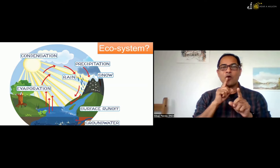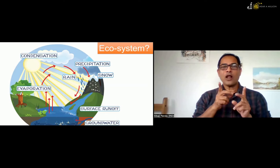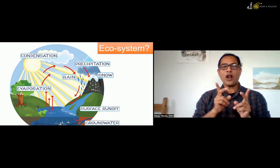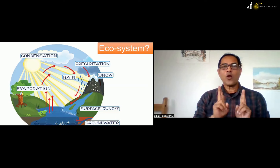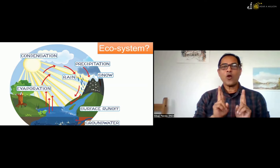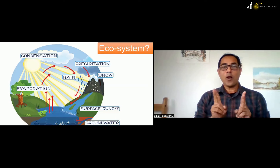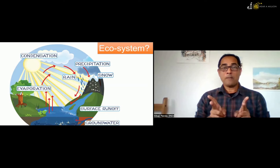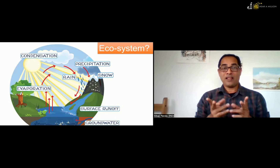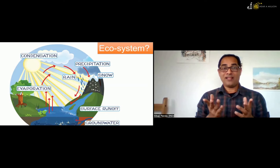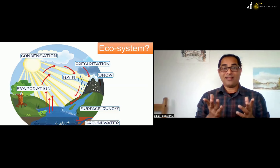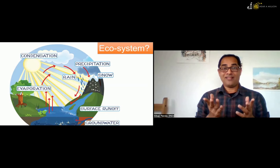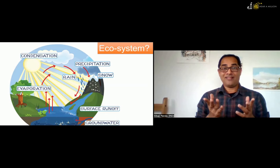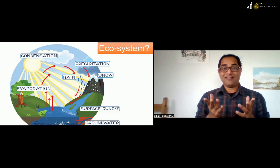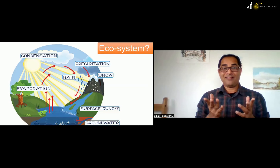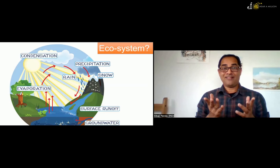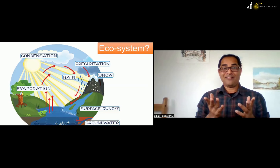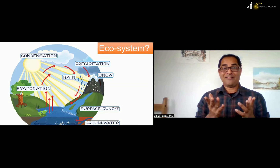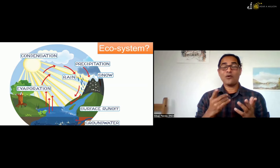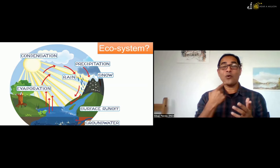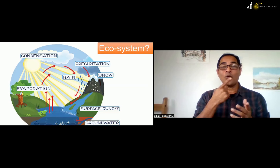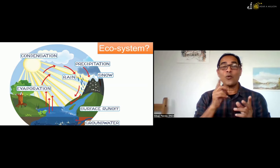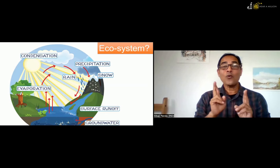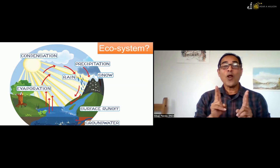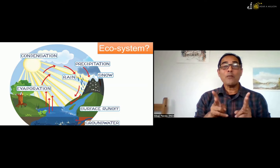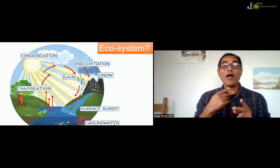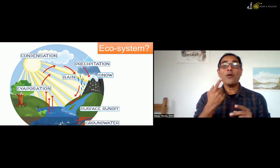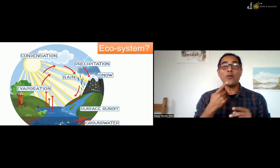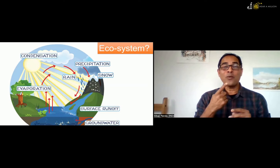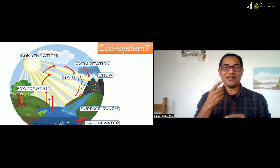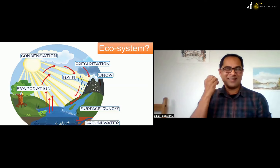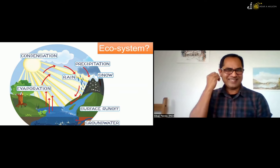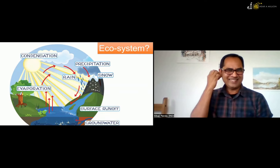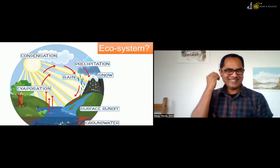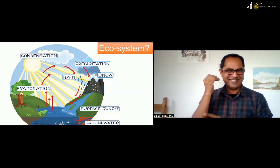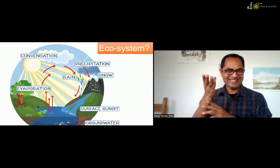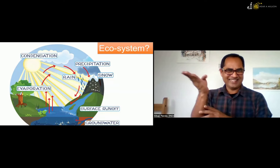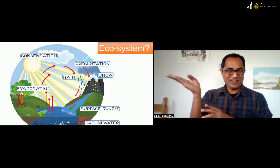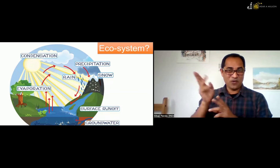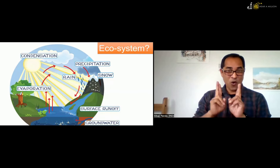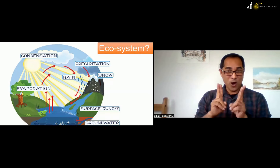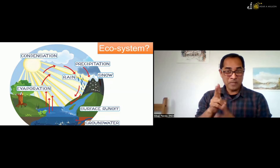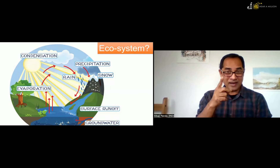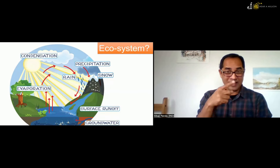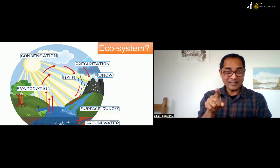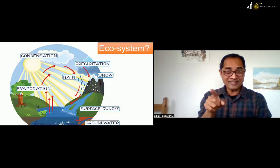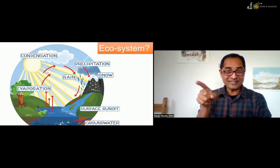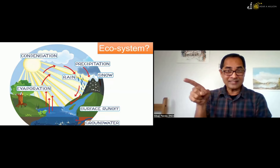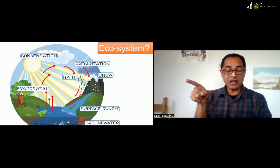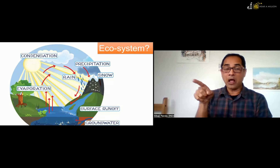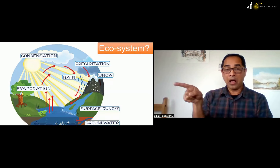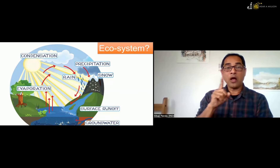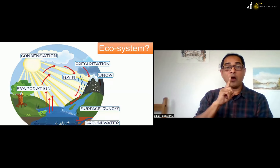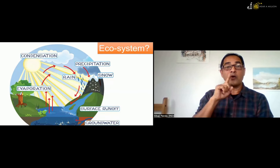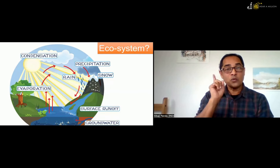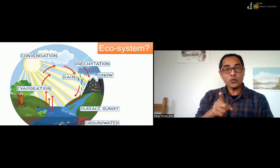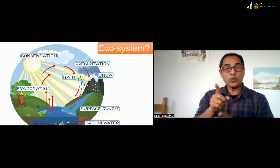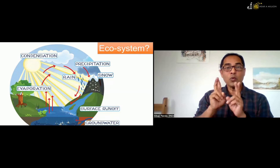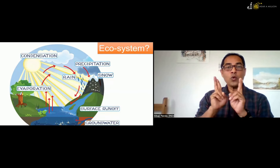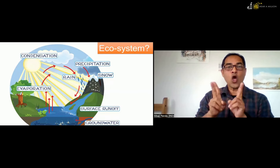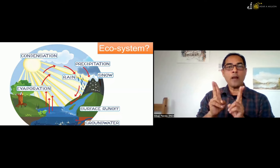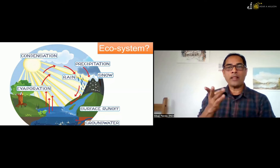And, when we talk about the word normal, who is normal? We call hearing people